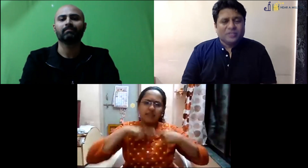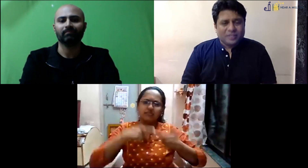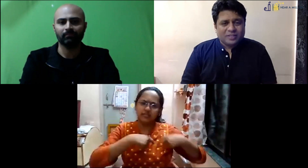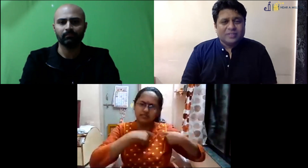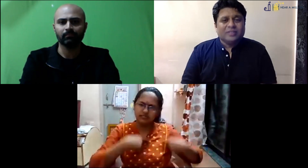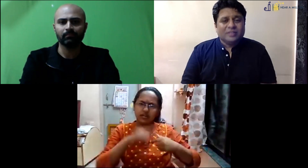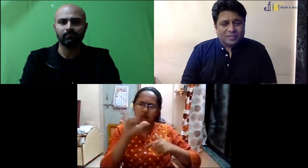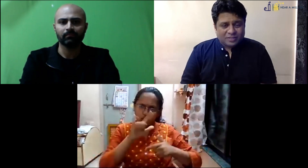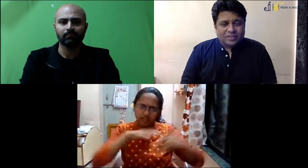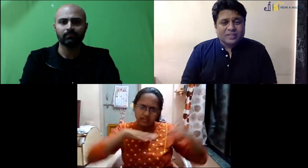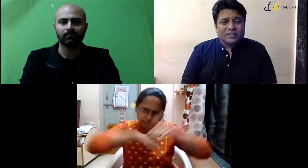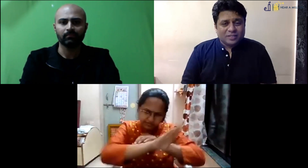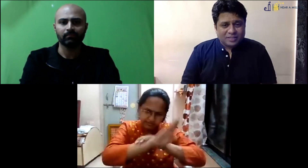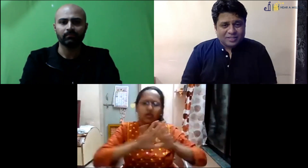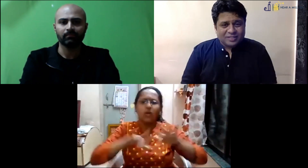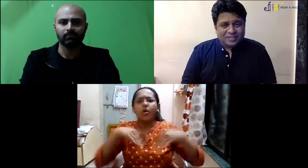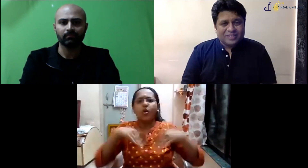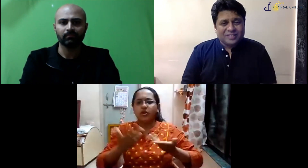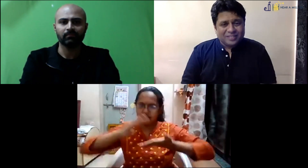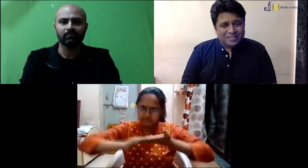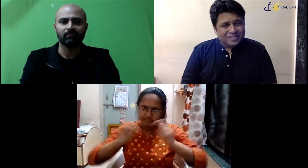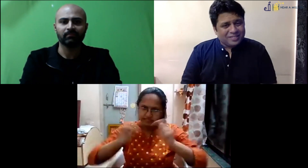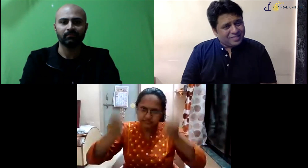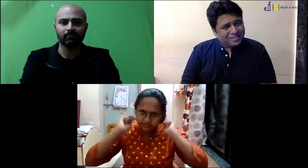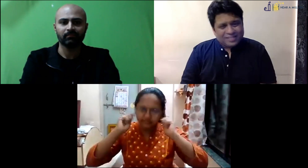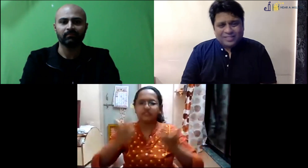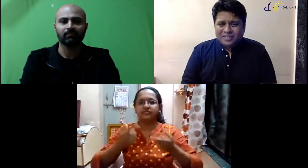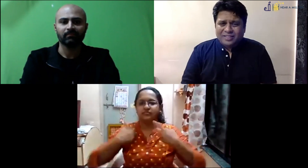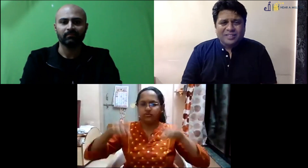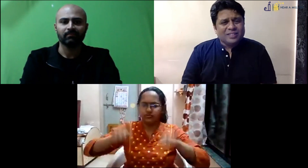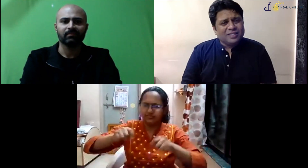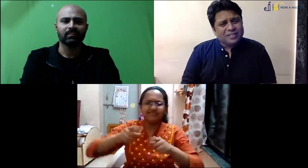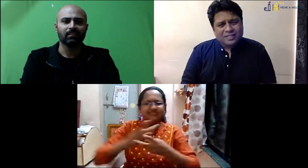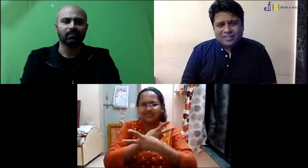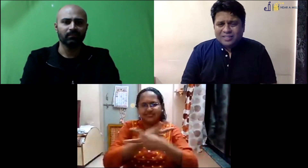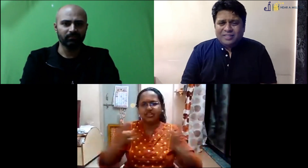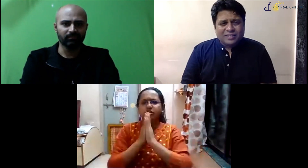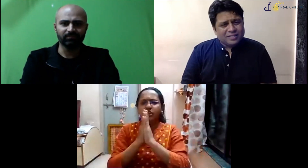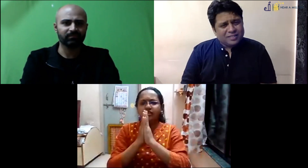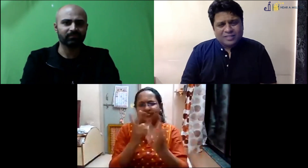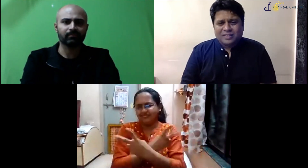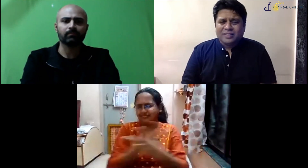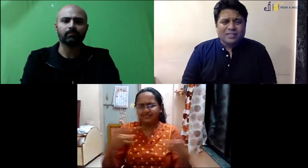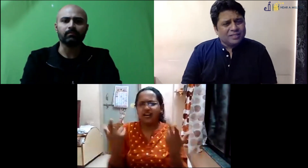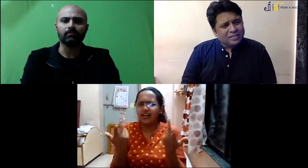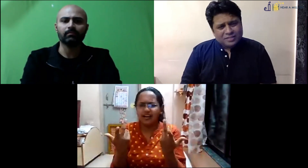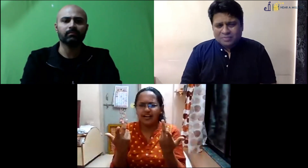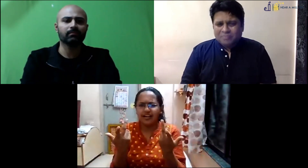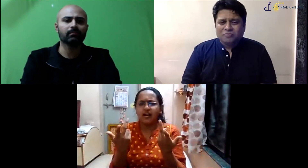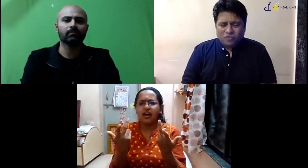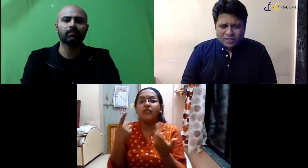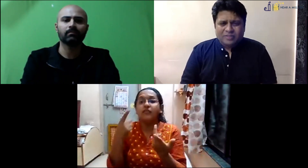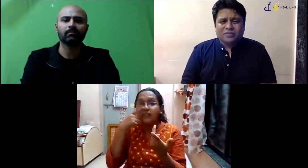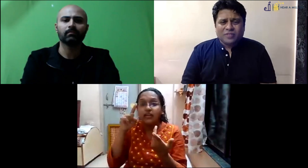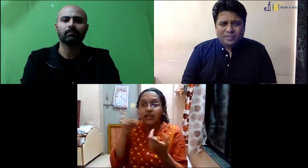like we are oppressing each other, right? So whether we have done a love marriage or arranged marriage, that doesn't matter,